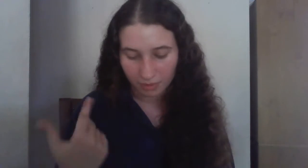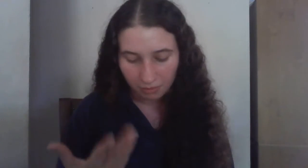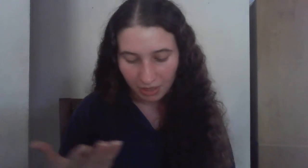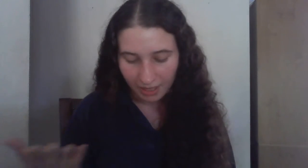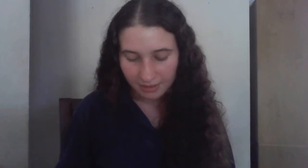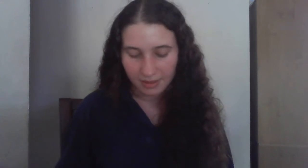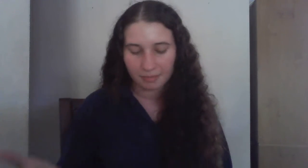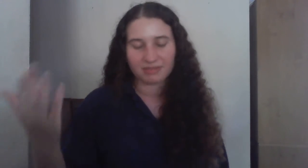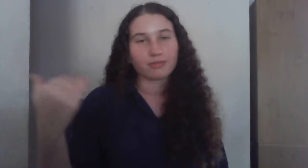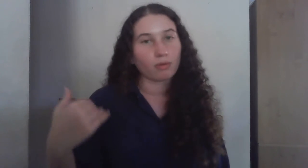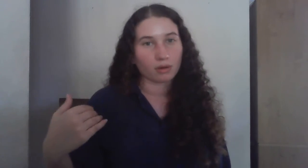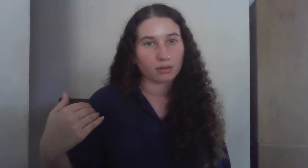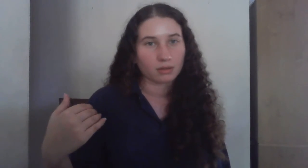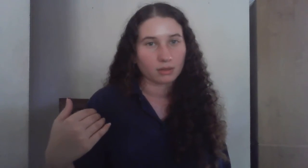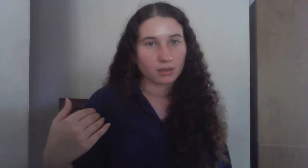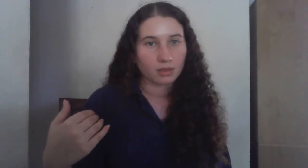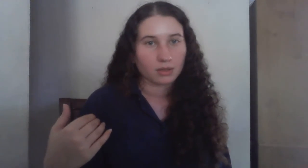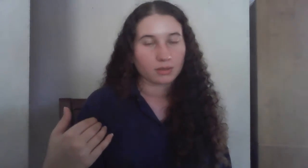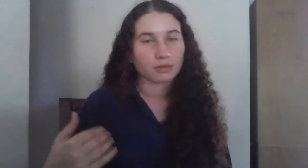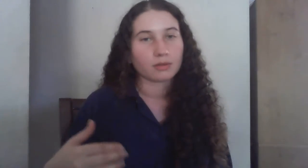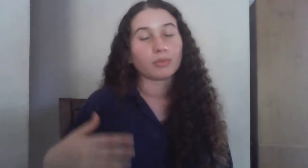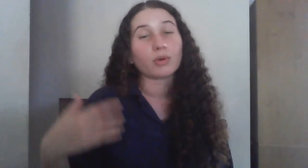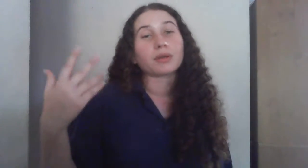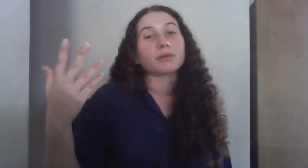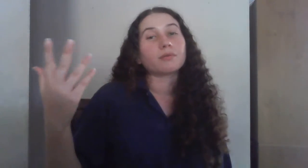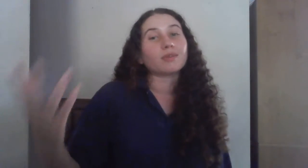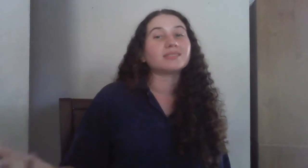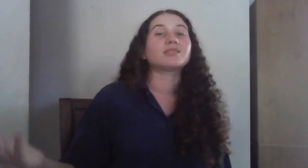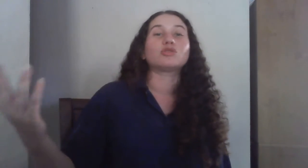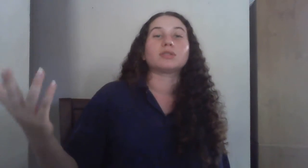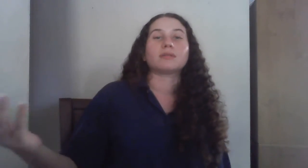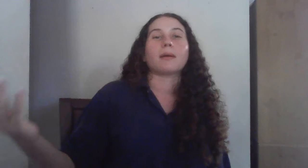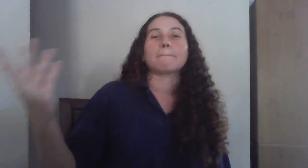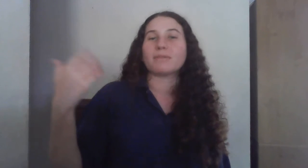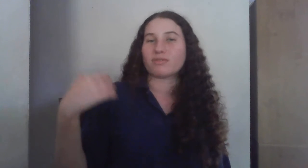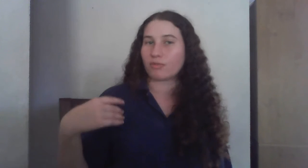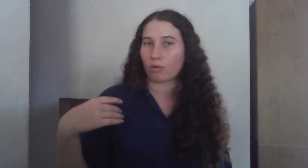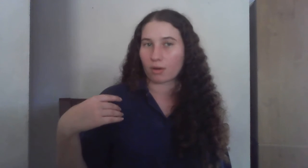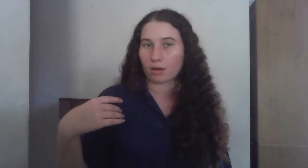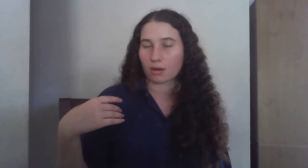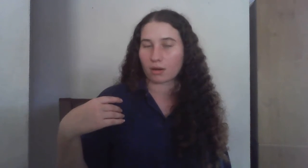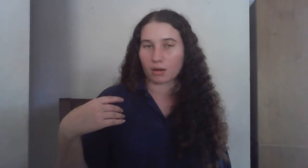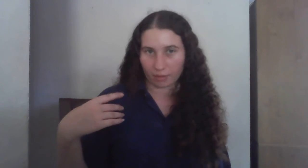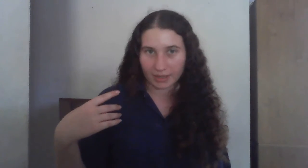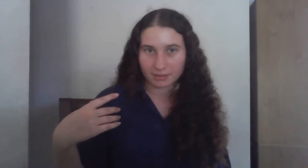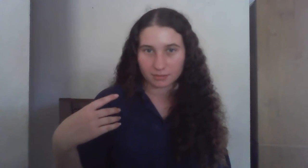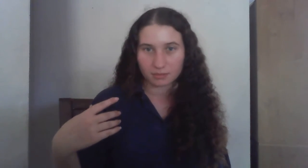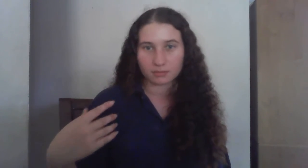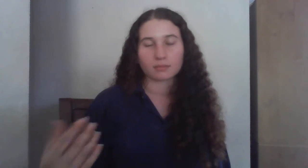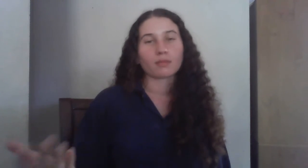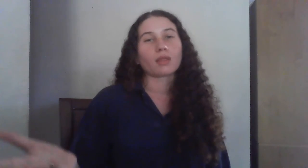Then we add the sign before. The boy was a student before. Right?